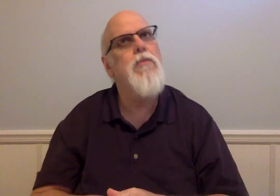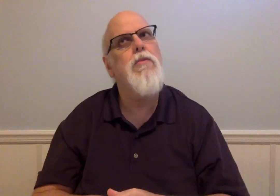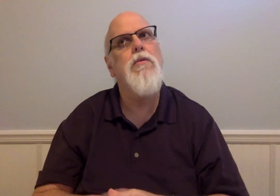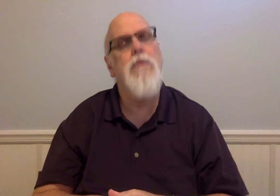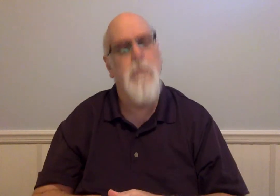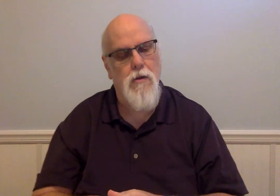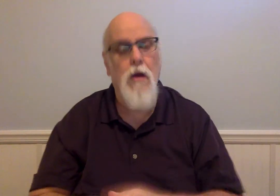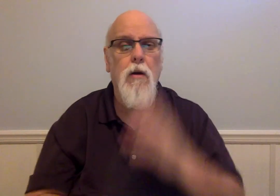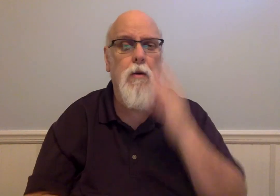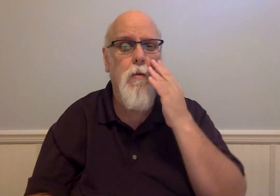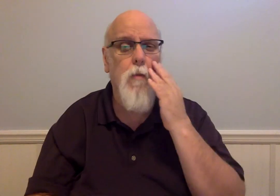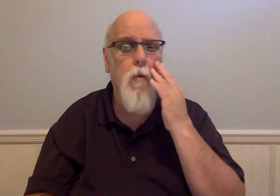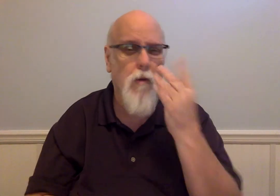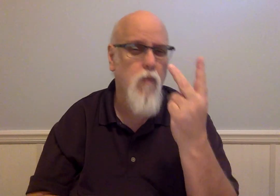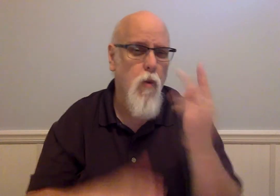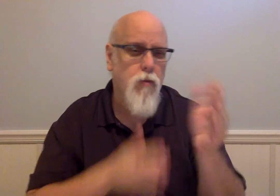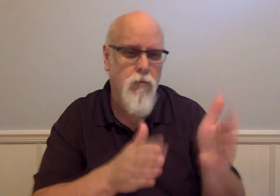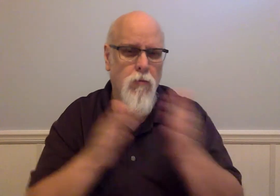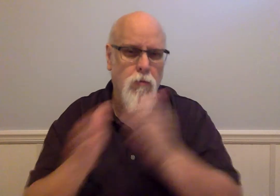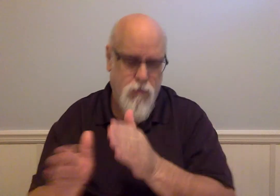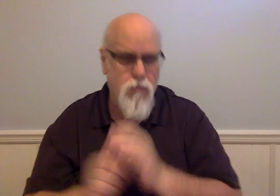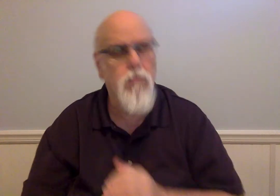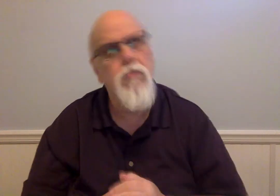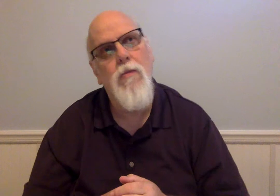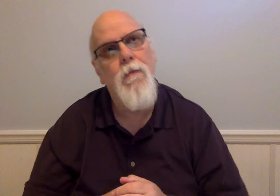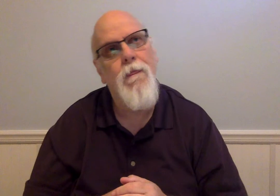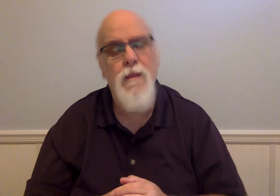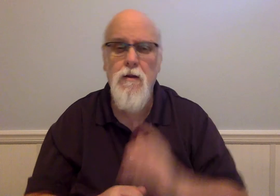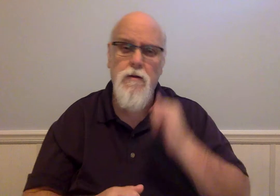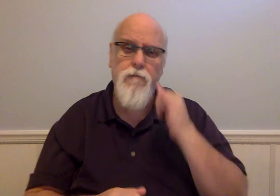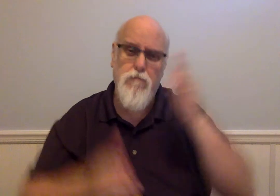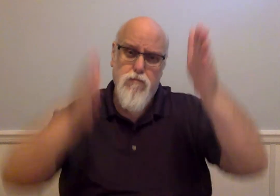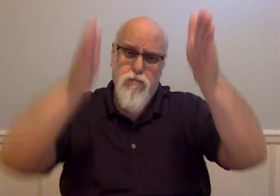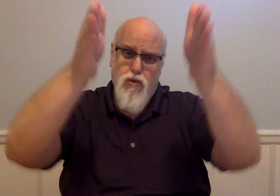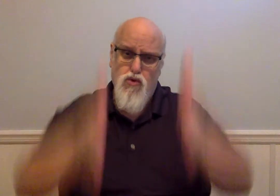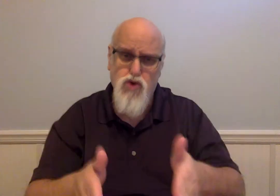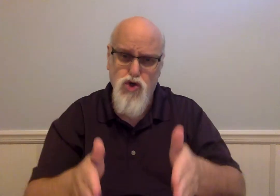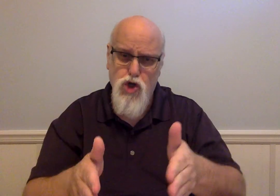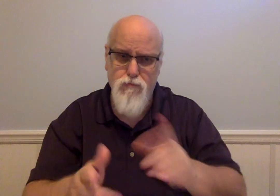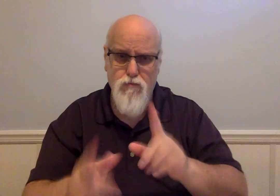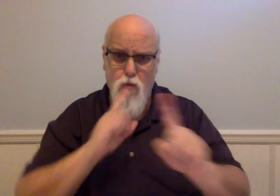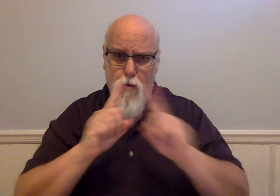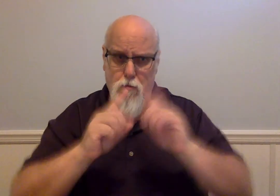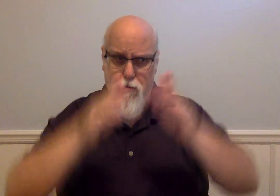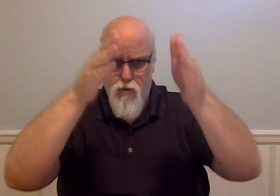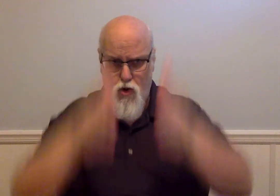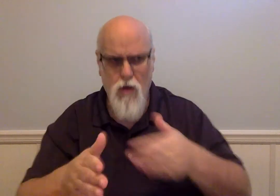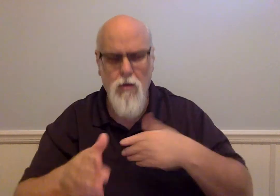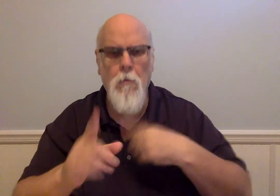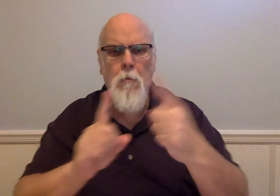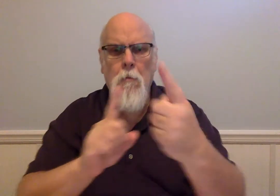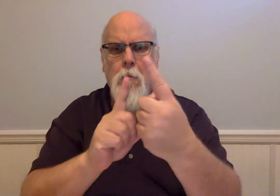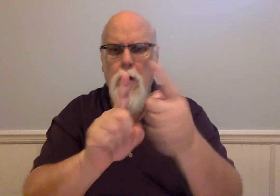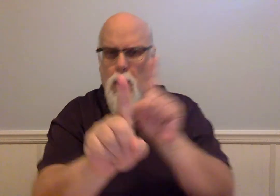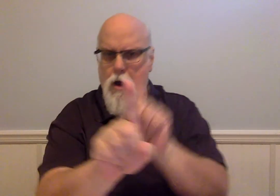clarify that too. So there are 2 different ways to do that. So if there's a person and you're talking to the person